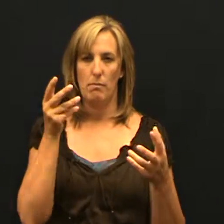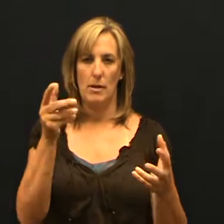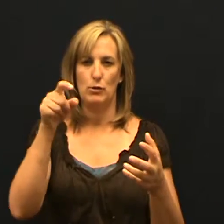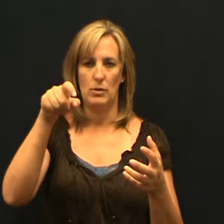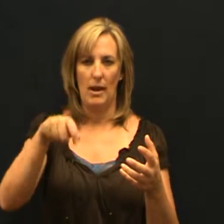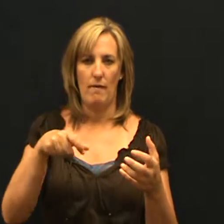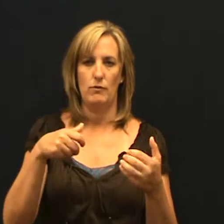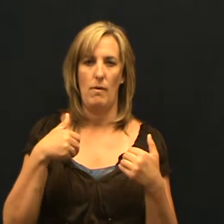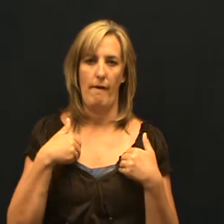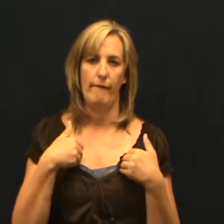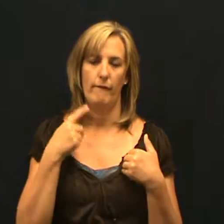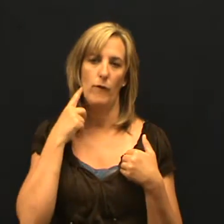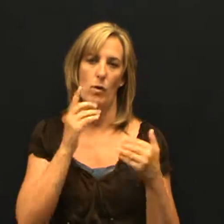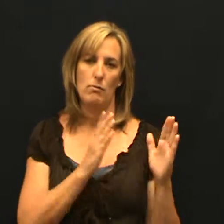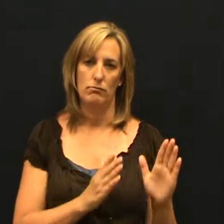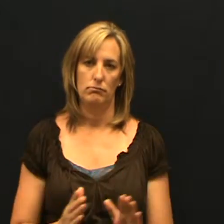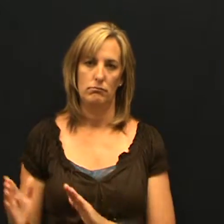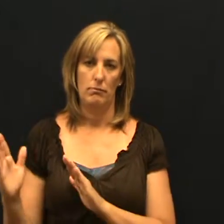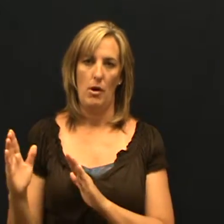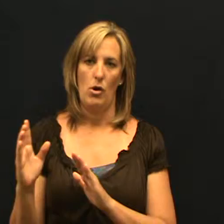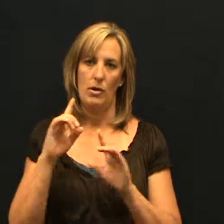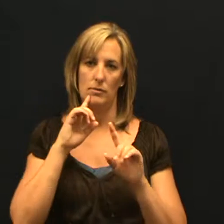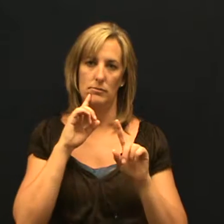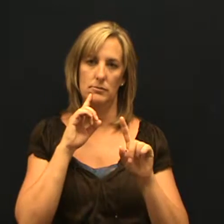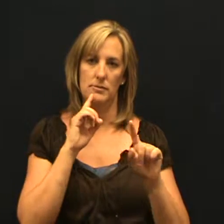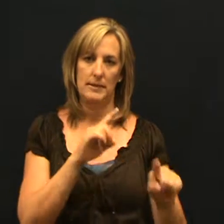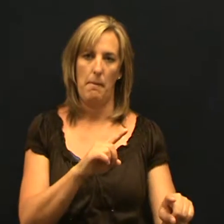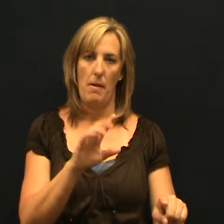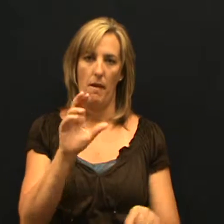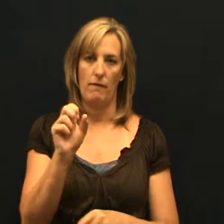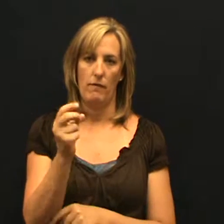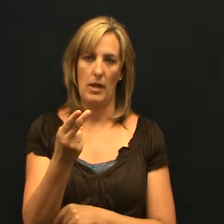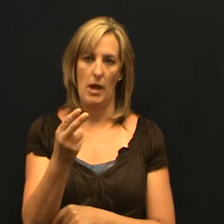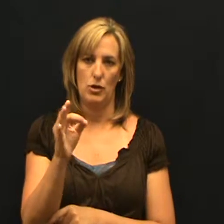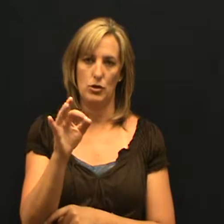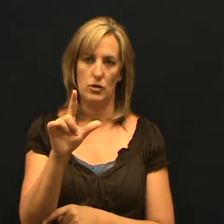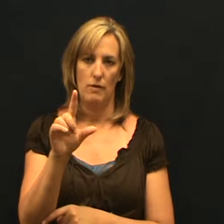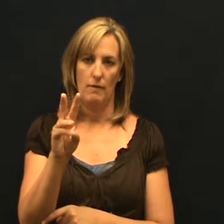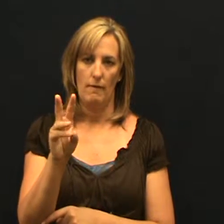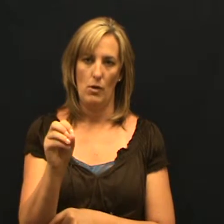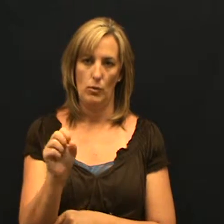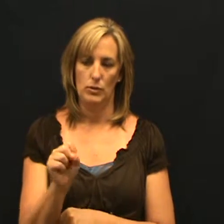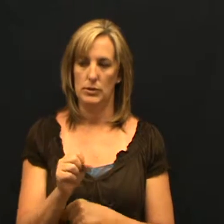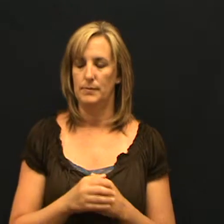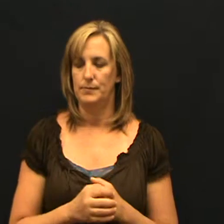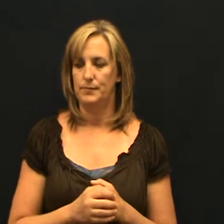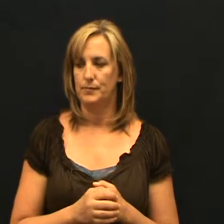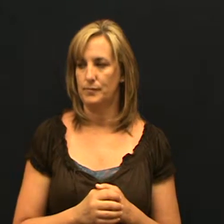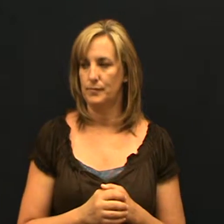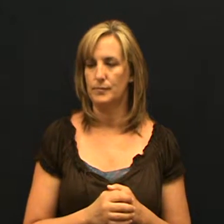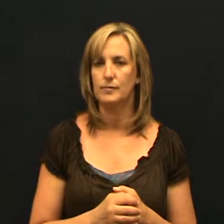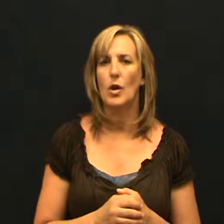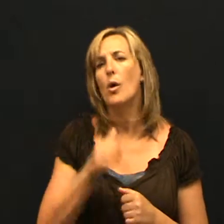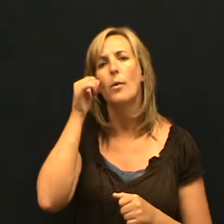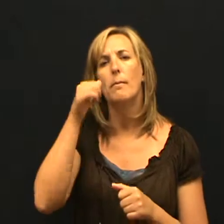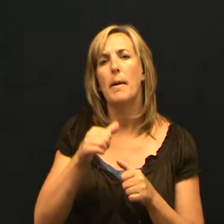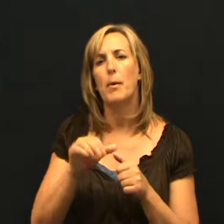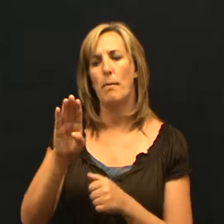statement of cash flows. So remember that the balance sheet equation is assets equal liabilities